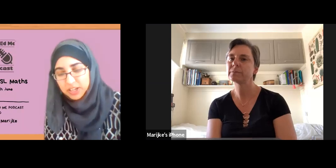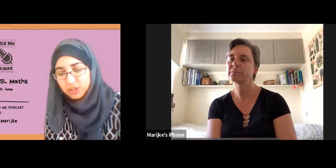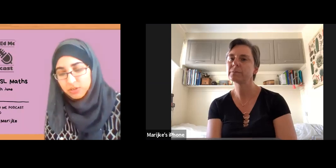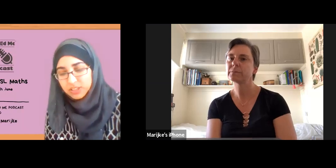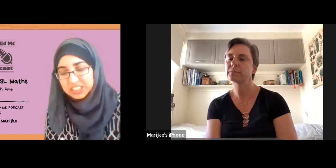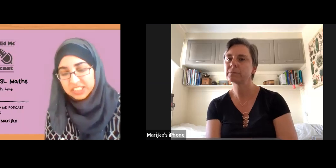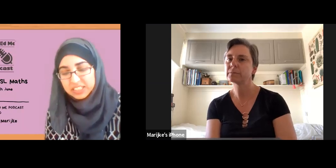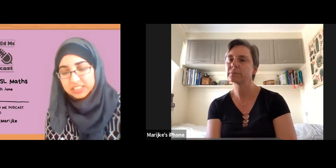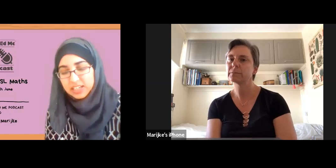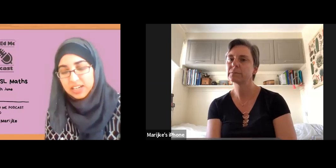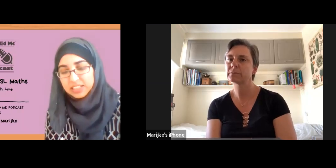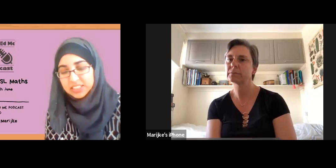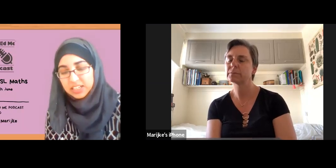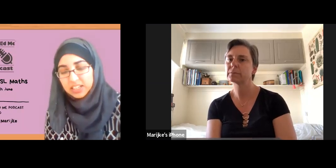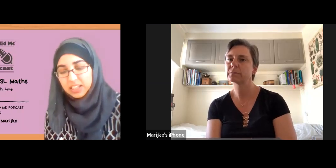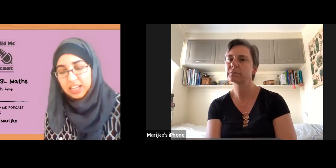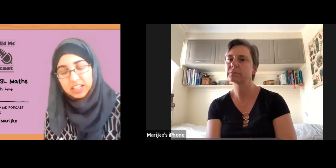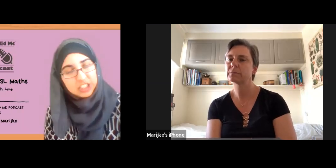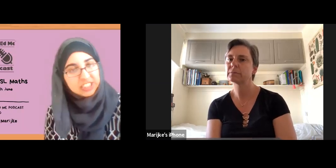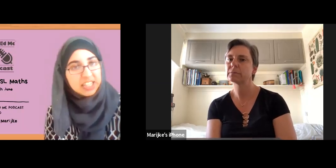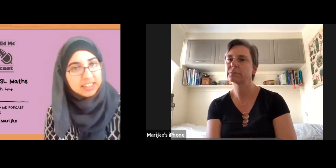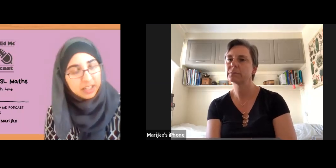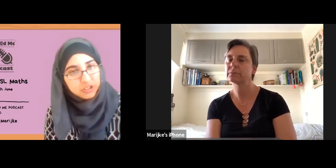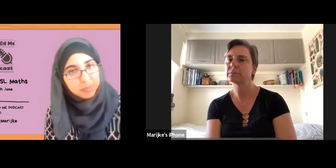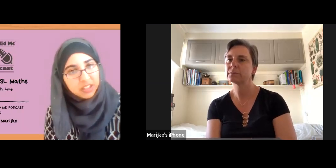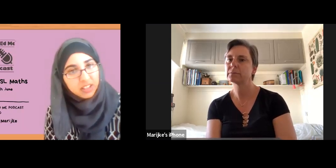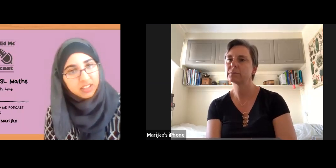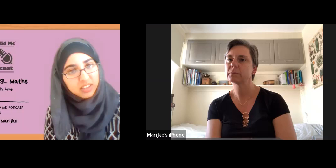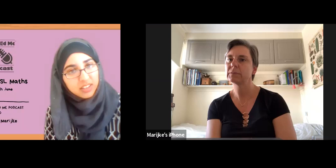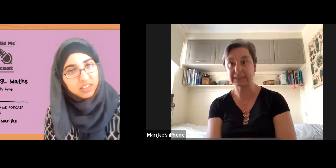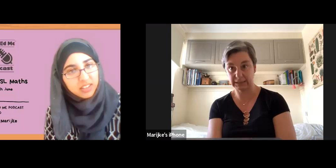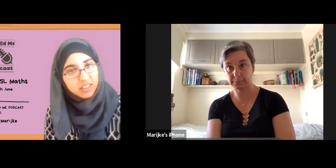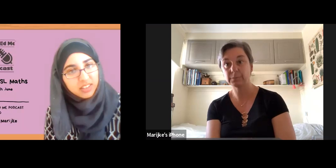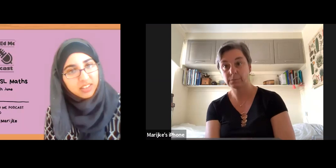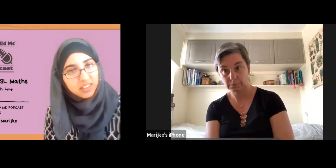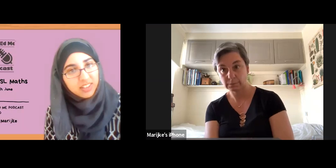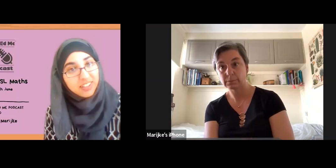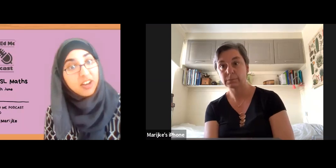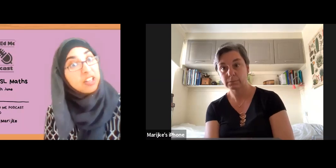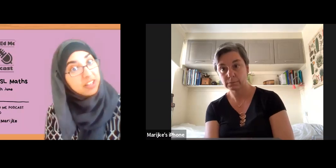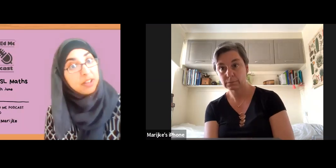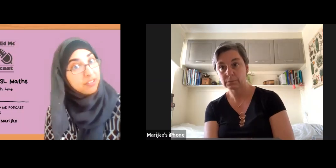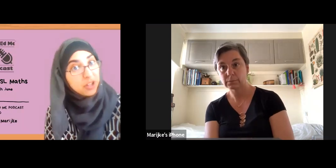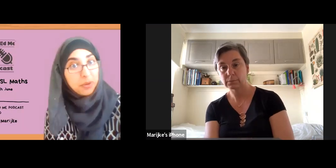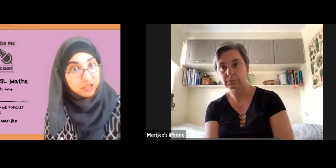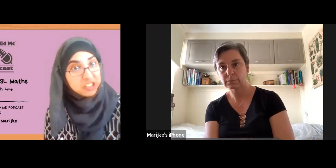you considered as English as a second language speaker? Yes. Even though it was just